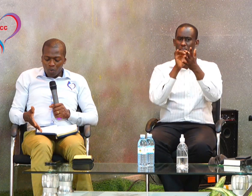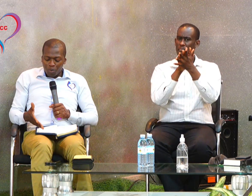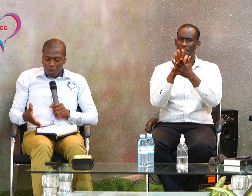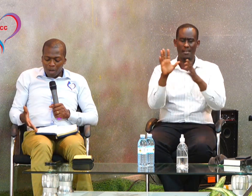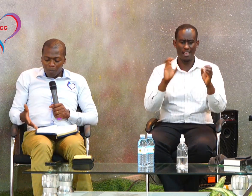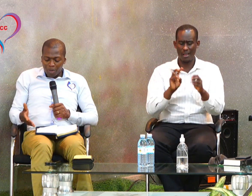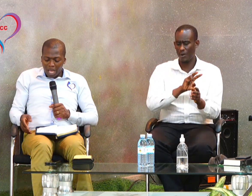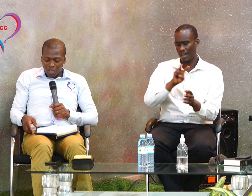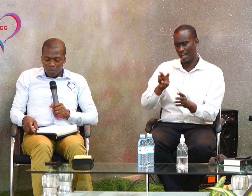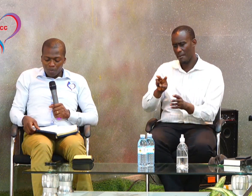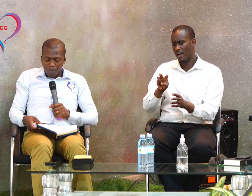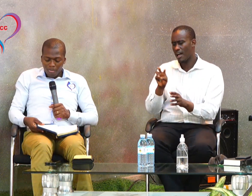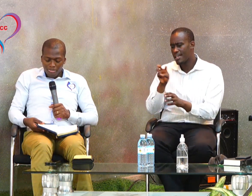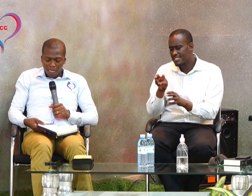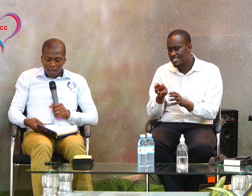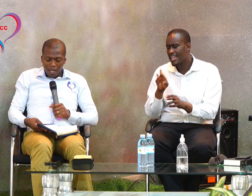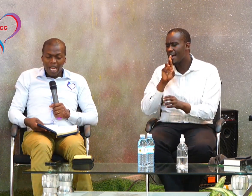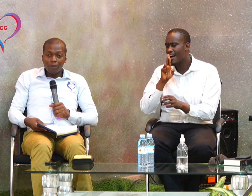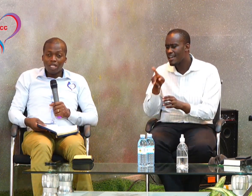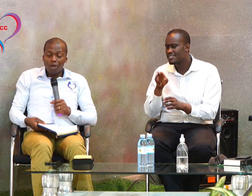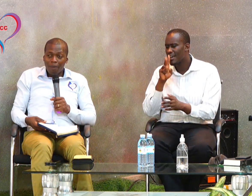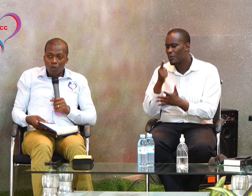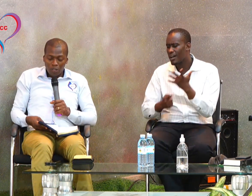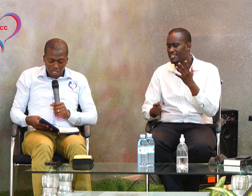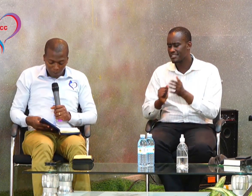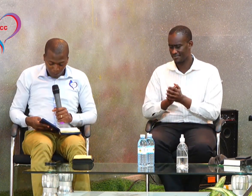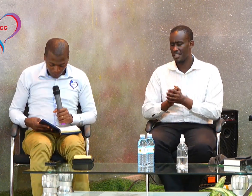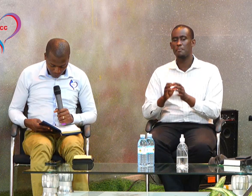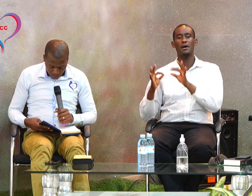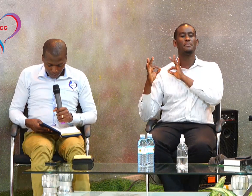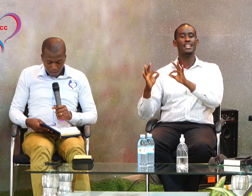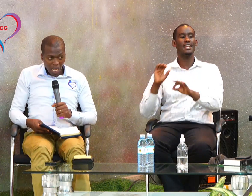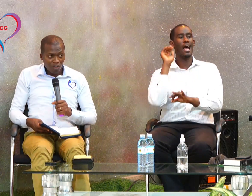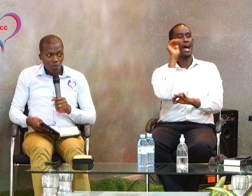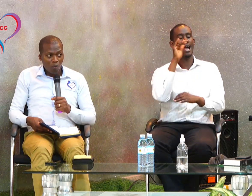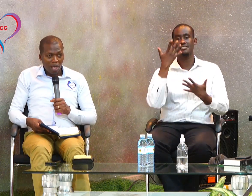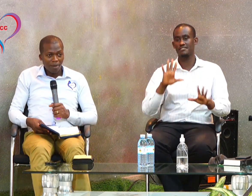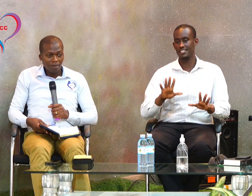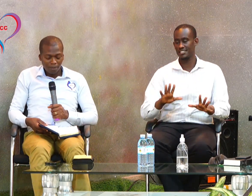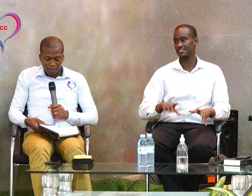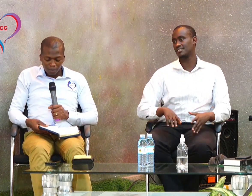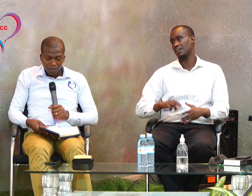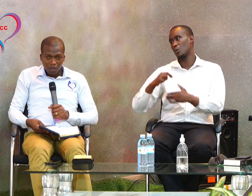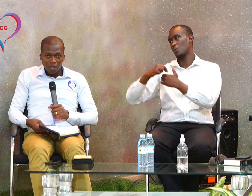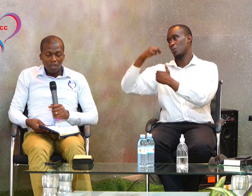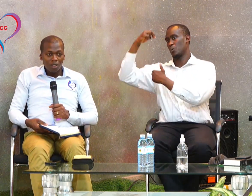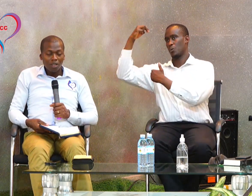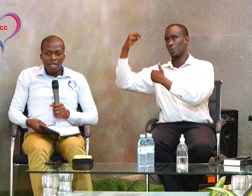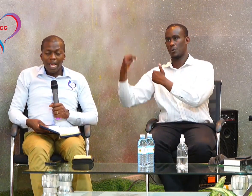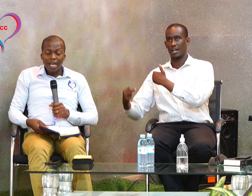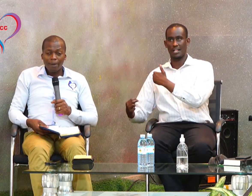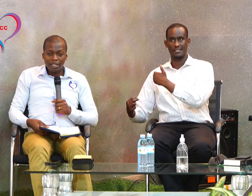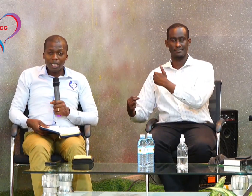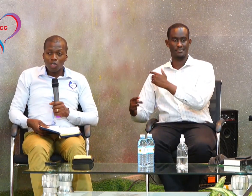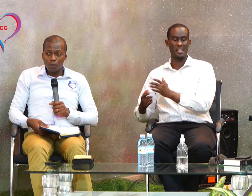okuddamu kwe bawa Pilate. But when he asked the question, naye ate bwe yewe yamala obuuza ekibuzo, he went outside. Nafuluma. Like many of us can ask questions.